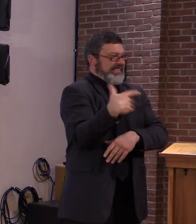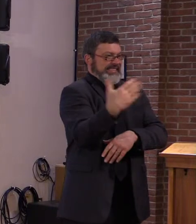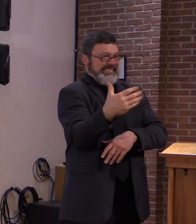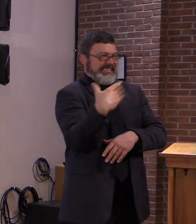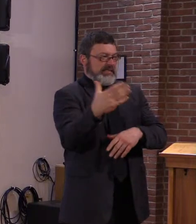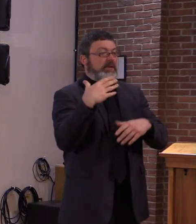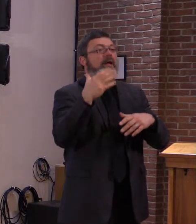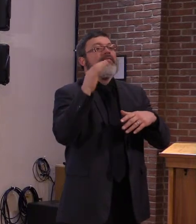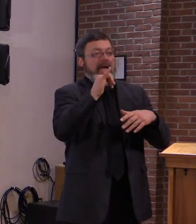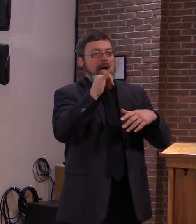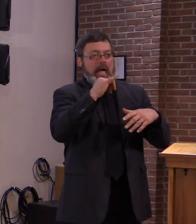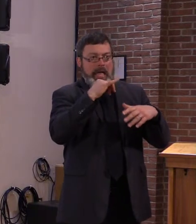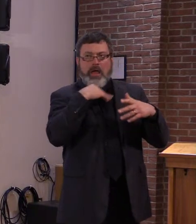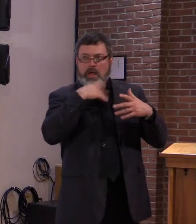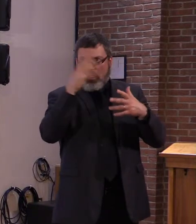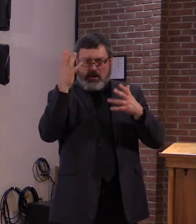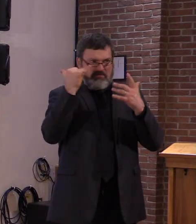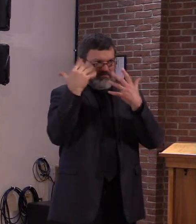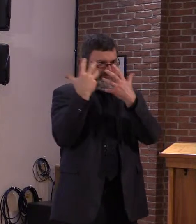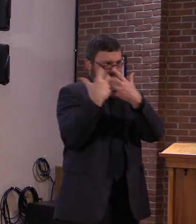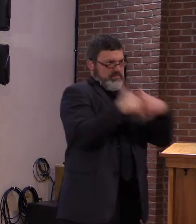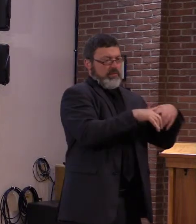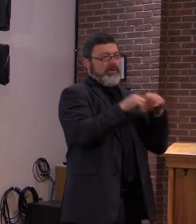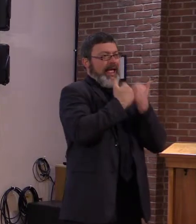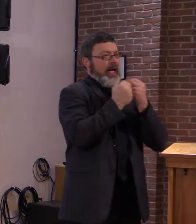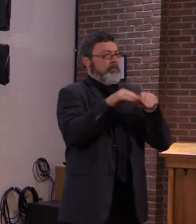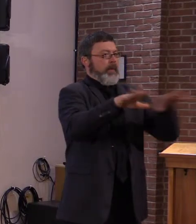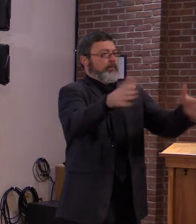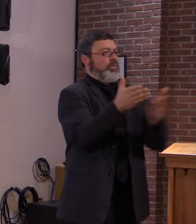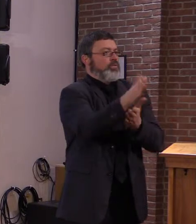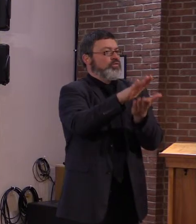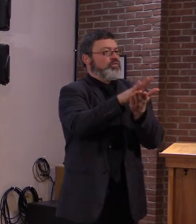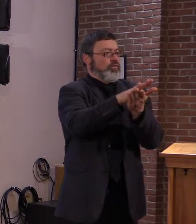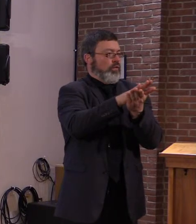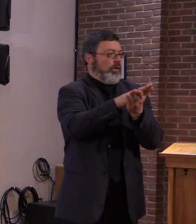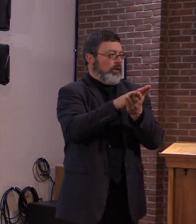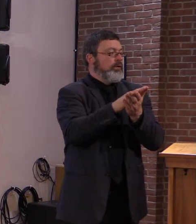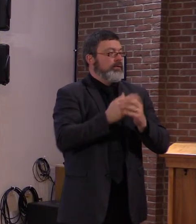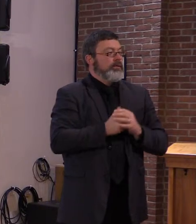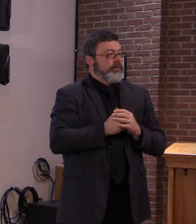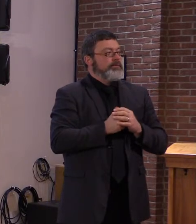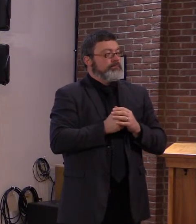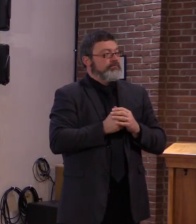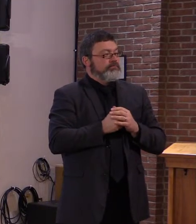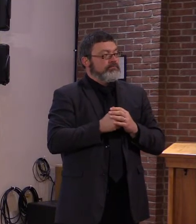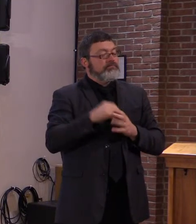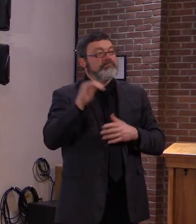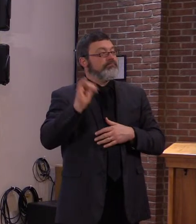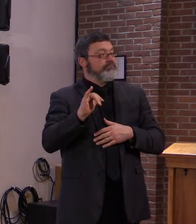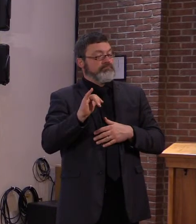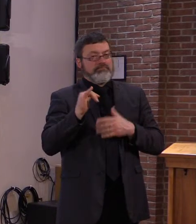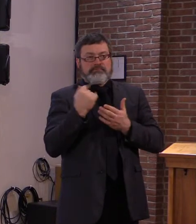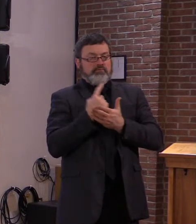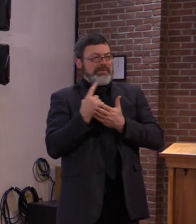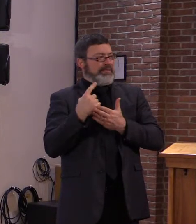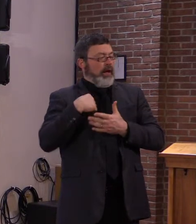In that spirit, and in celebration of the coming holidays, I think it's time to lift the